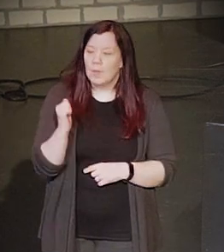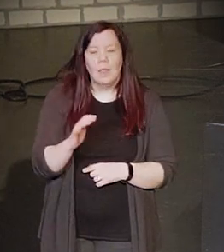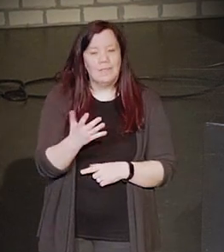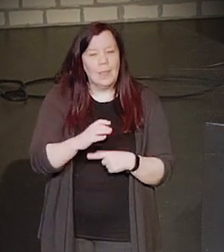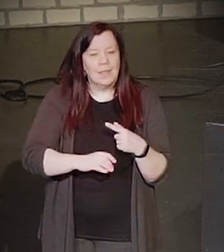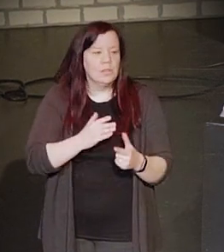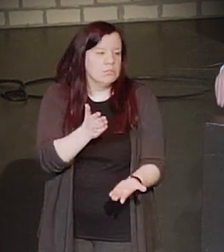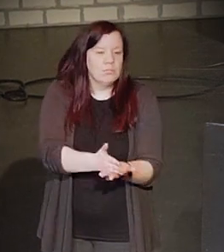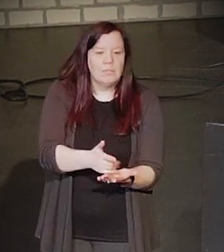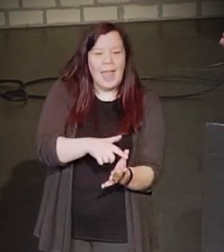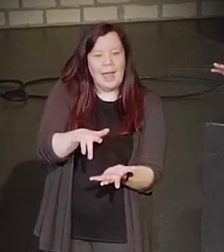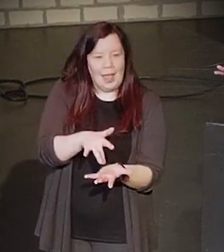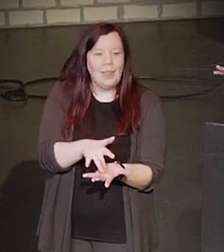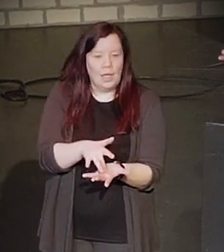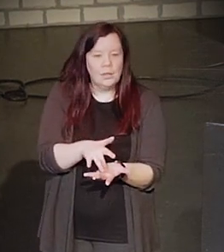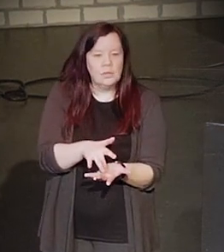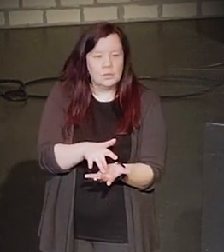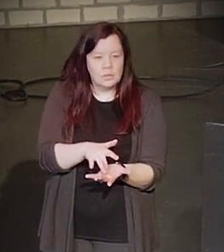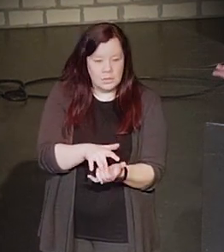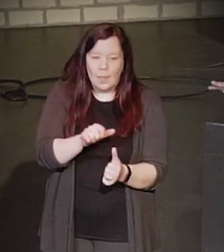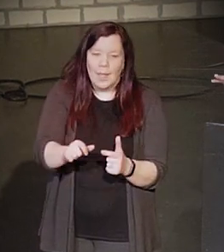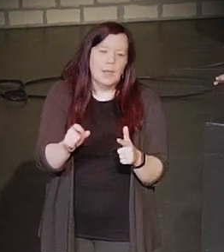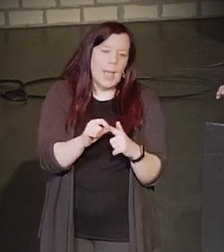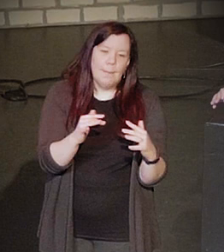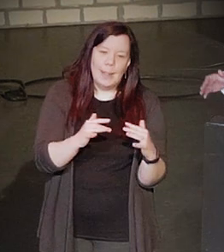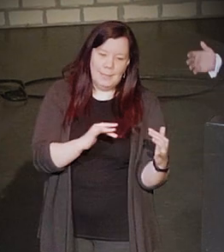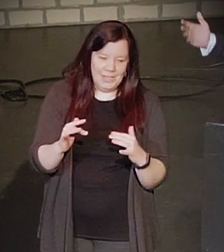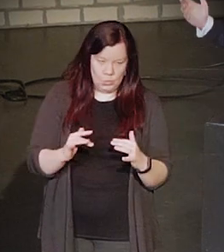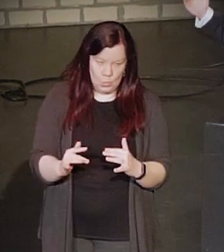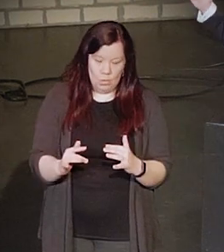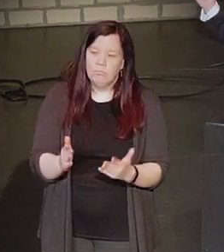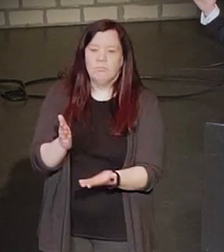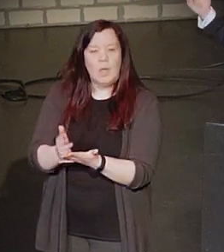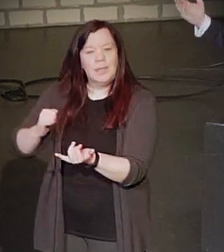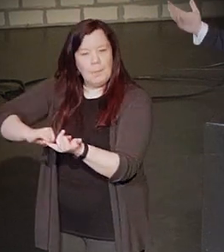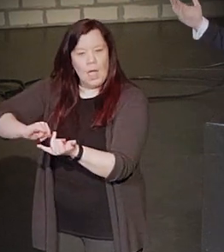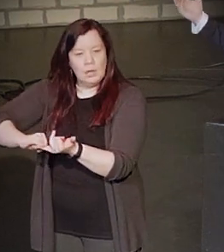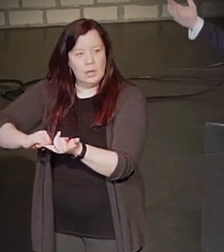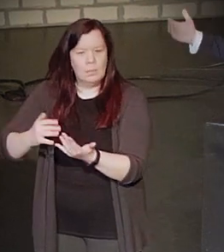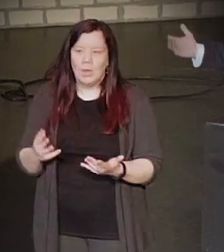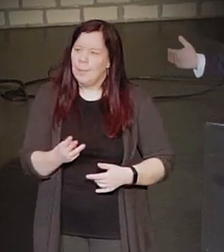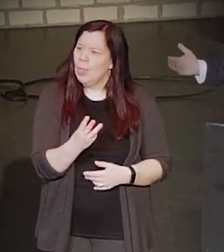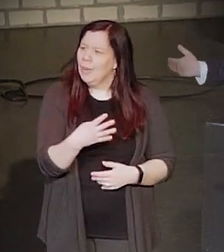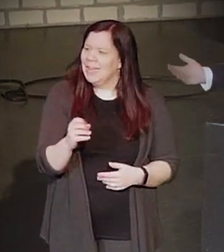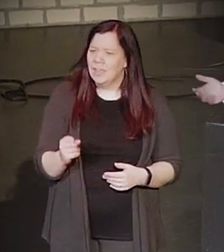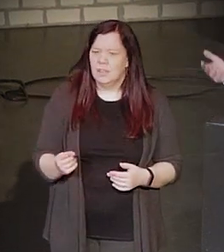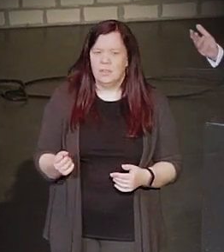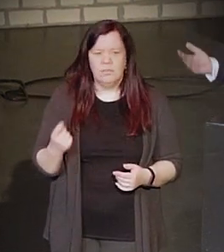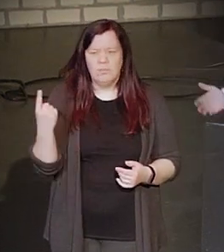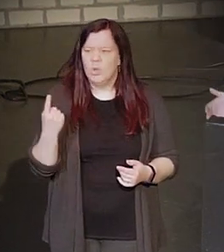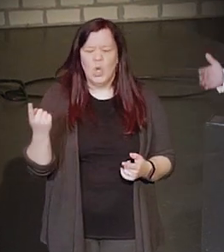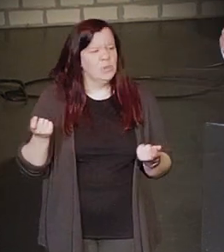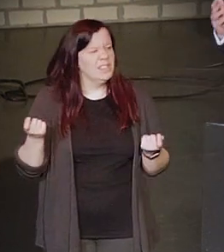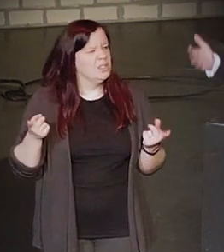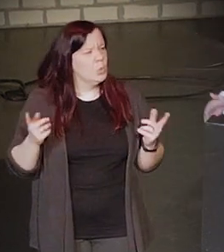been Athens. Then at the end of the Peloponnesian War, it was obviously Sparta. But now in the 390s, who is the big power? Who's